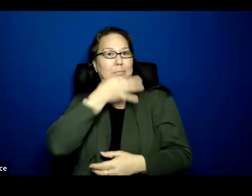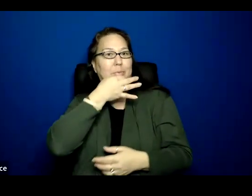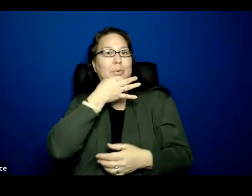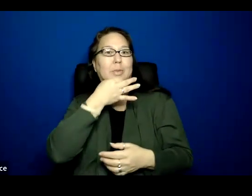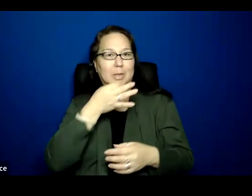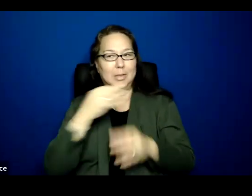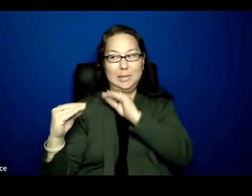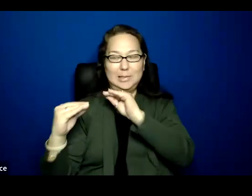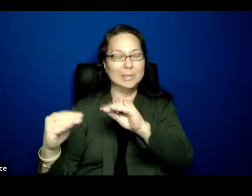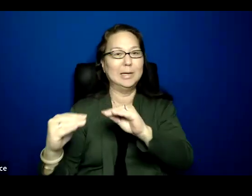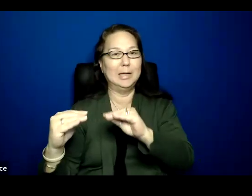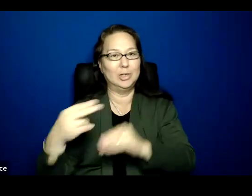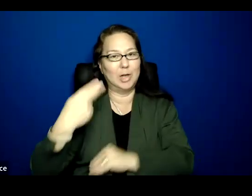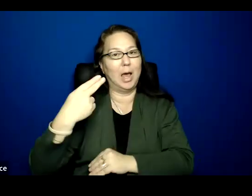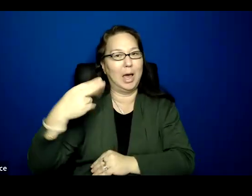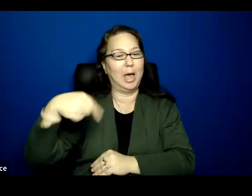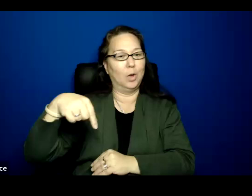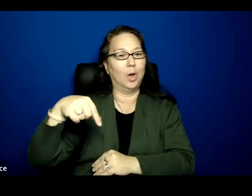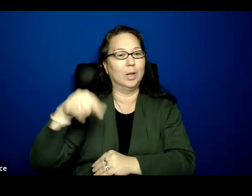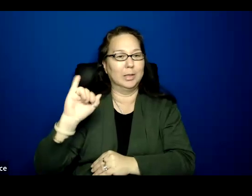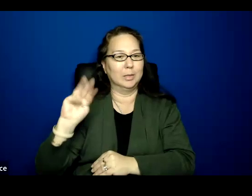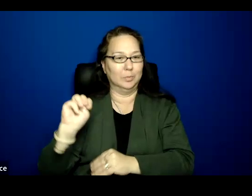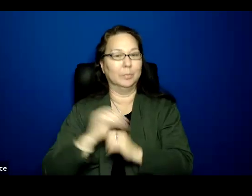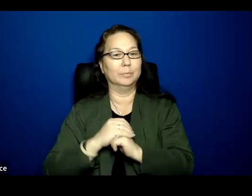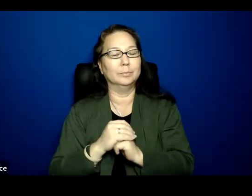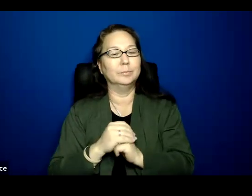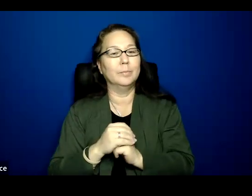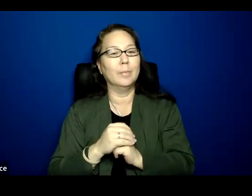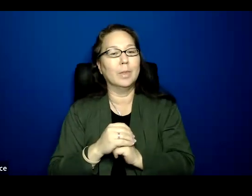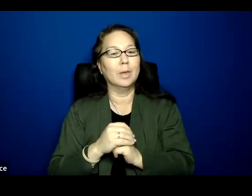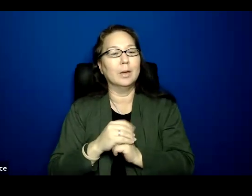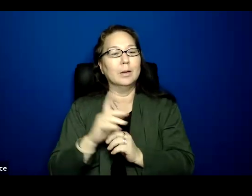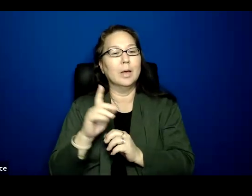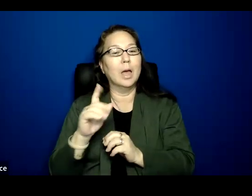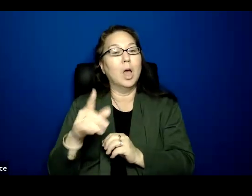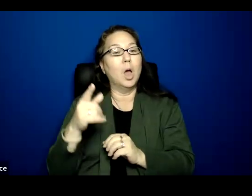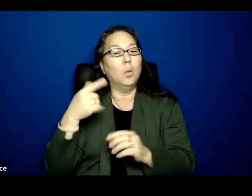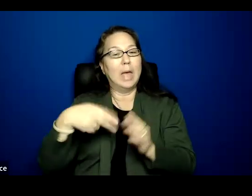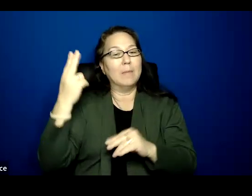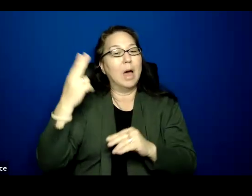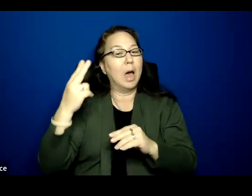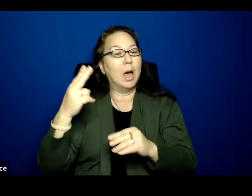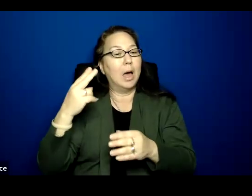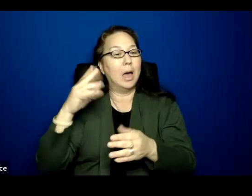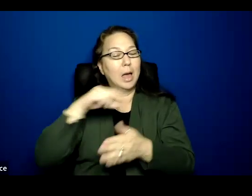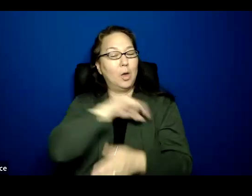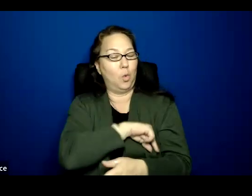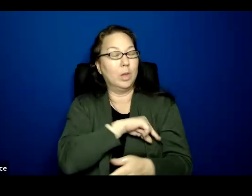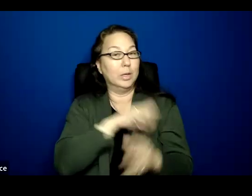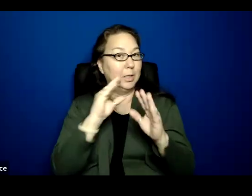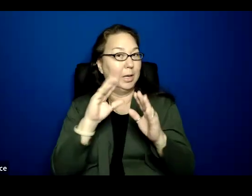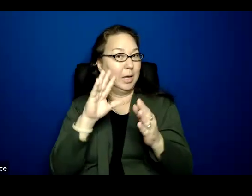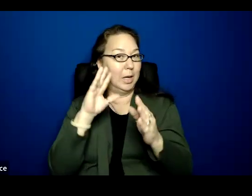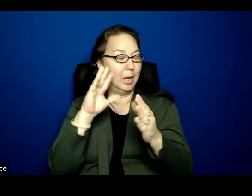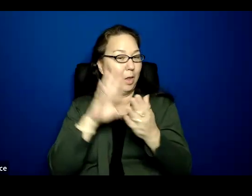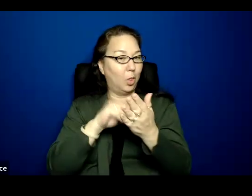inclusive education strategy is ensuring equitable access to high-quality learning for every student in our district. By